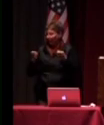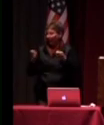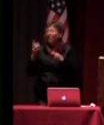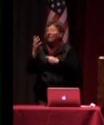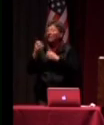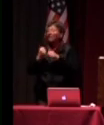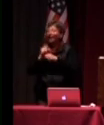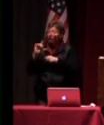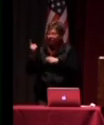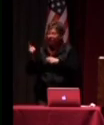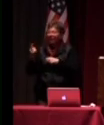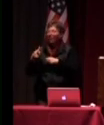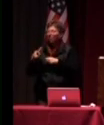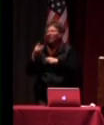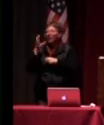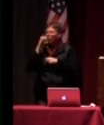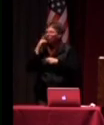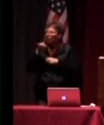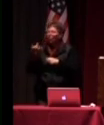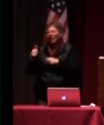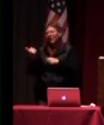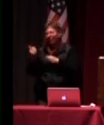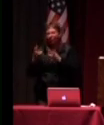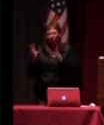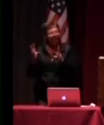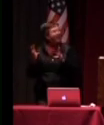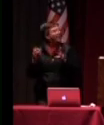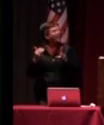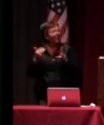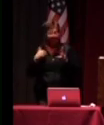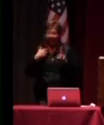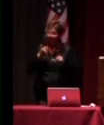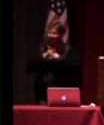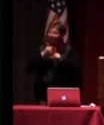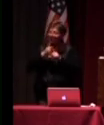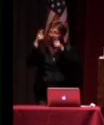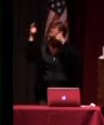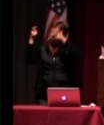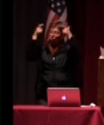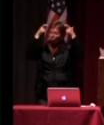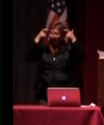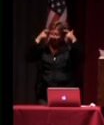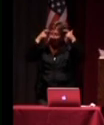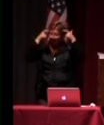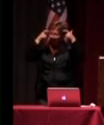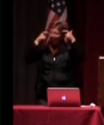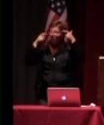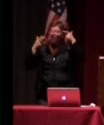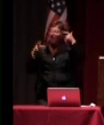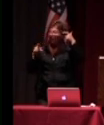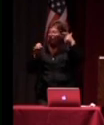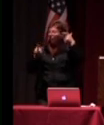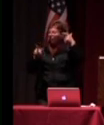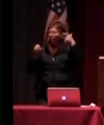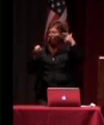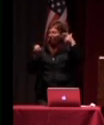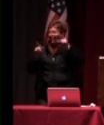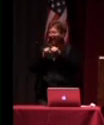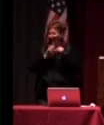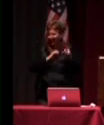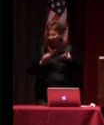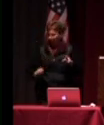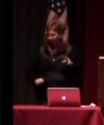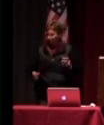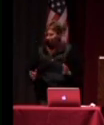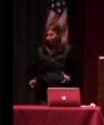later, he looked for a different form of legitimization by having himself crowned by the Pope in Paris as emperor.